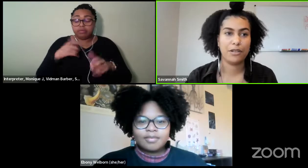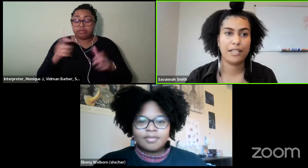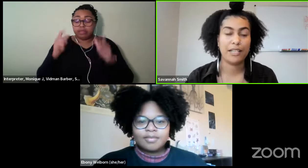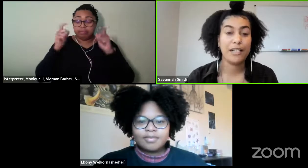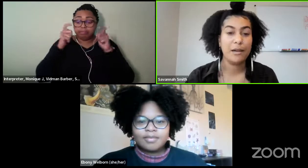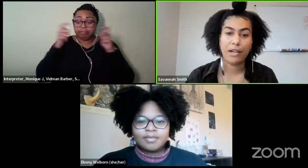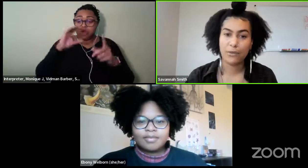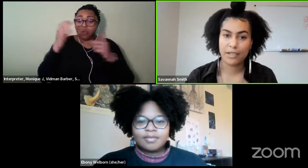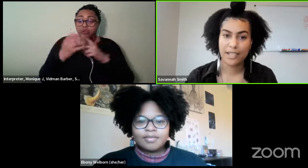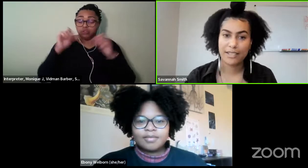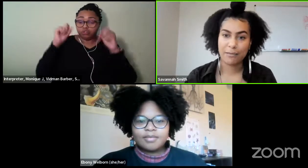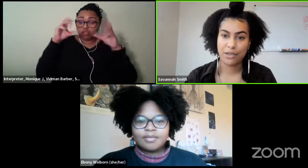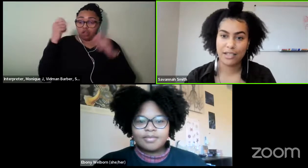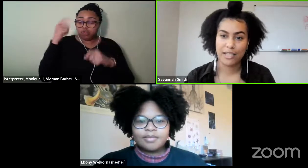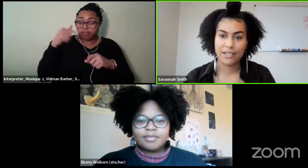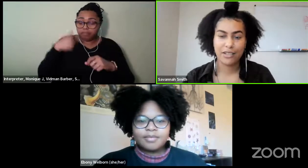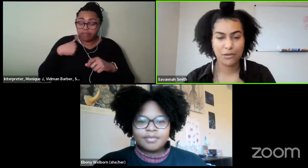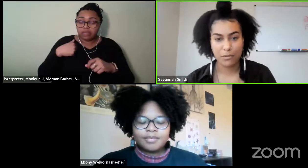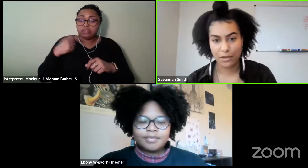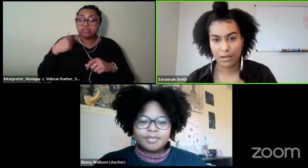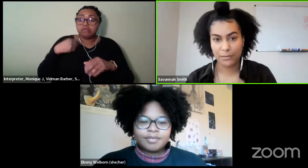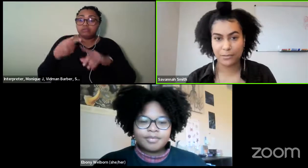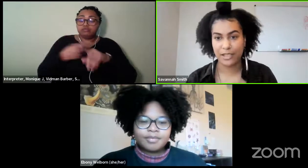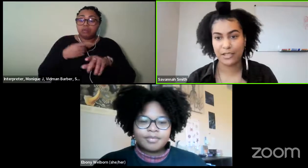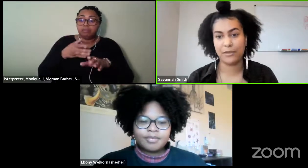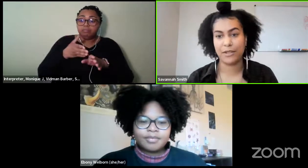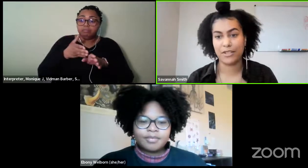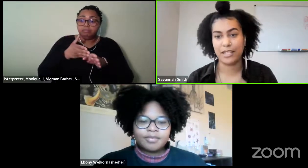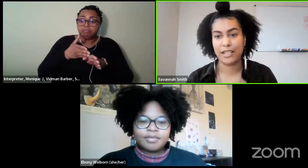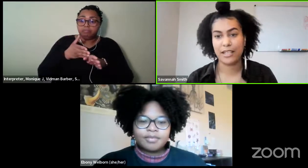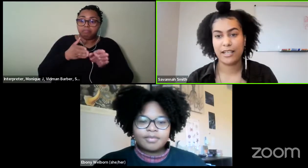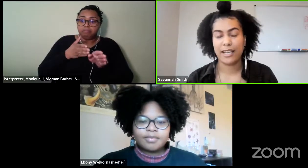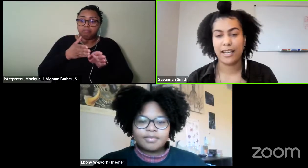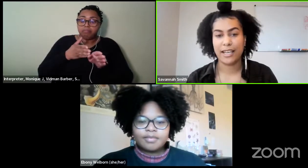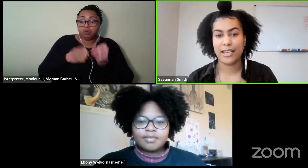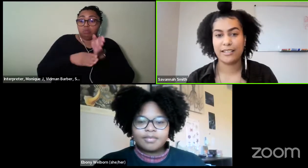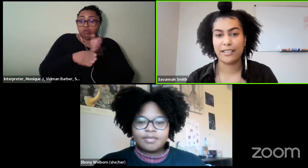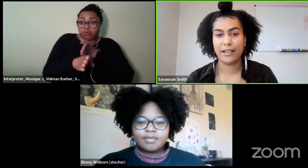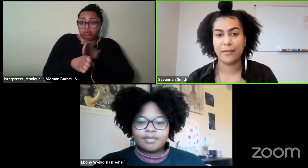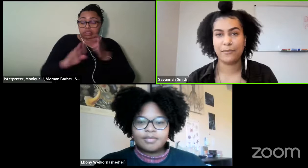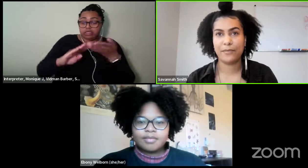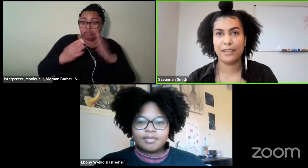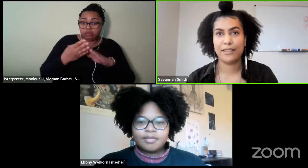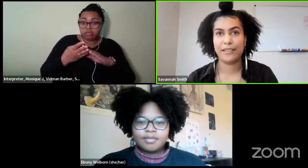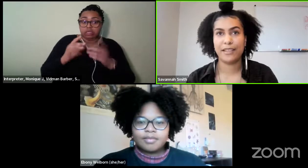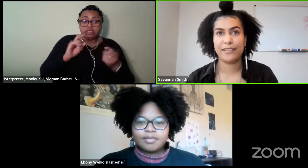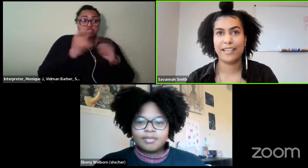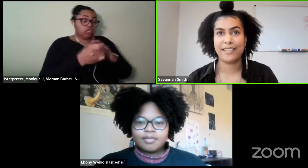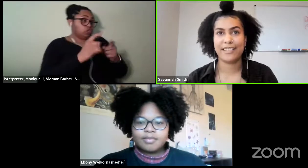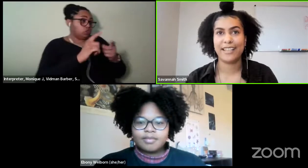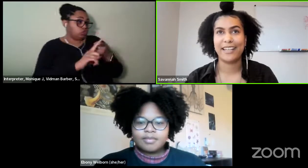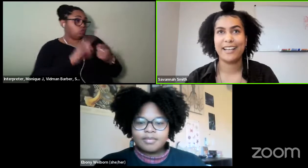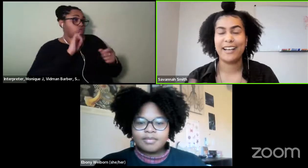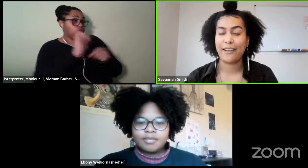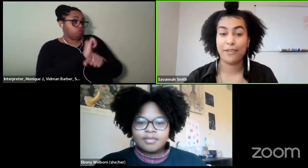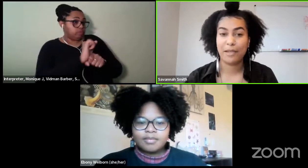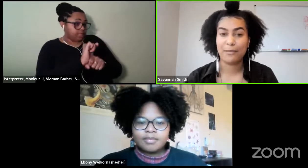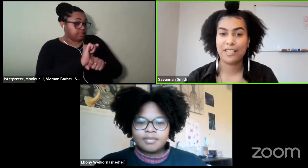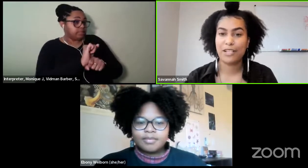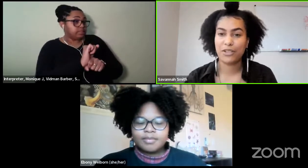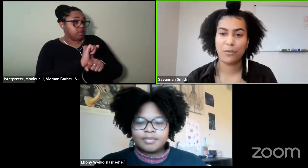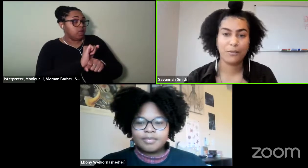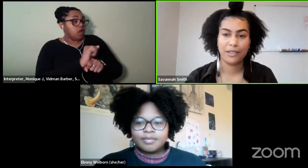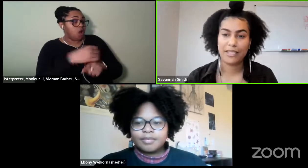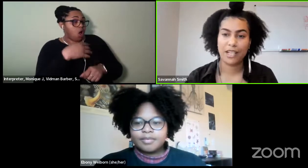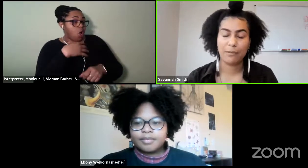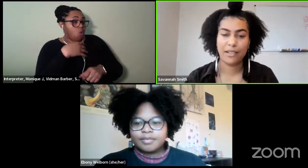a majority minoritized community to a predominantly white university. And the things that I felt made